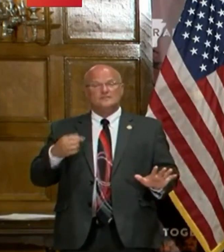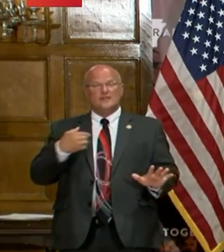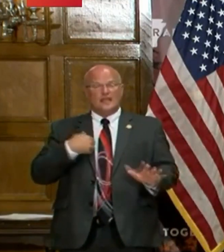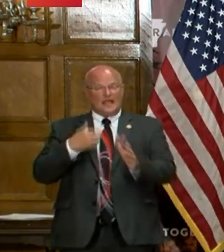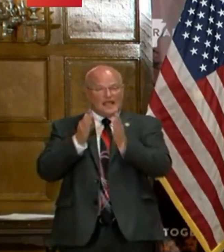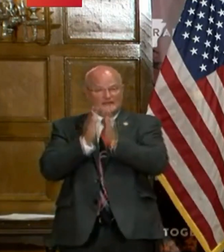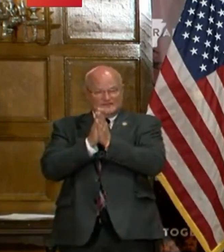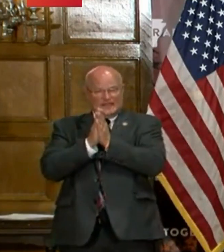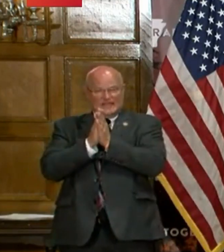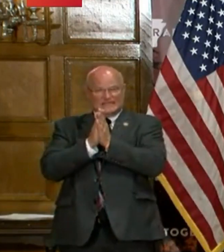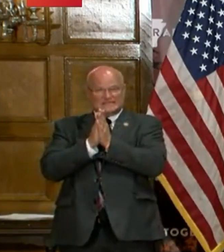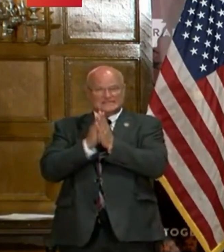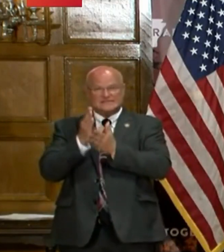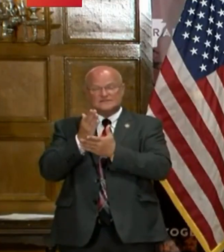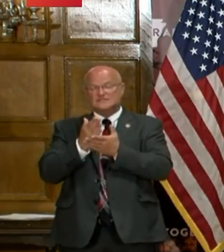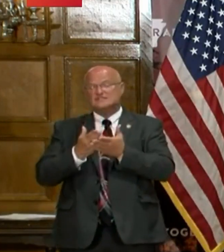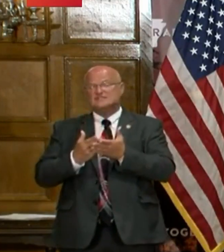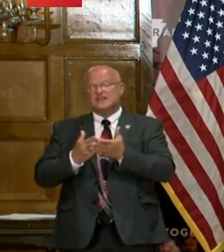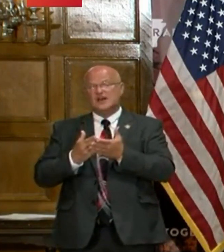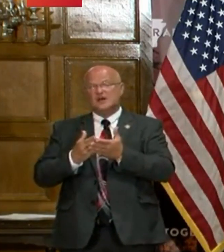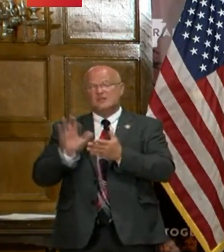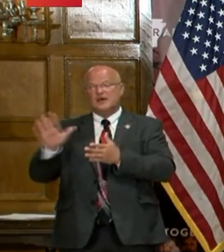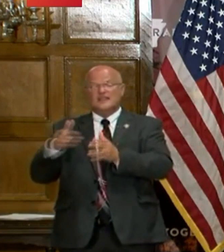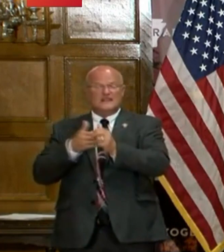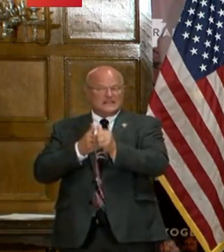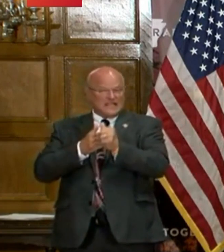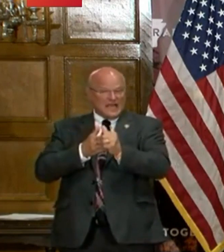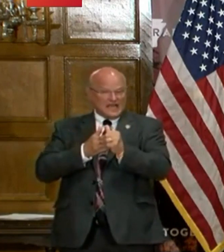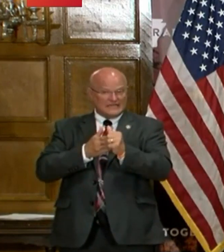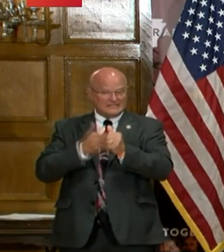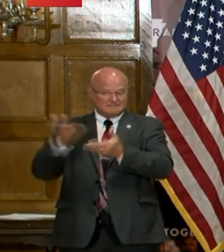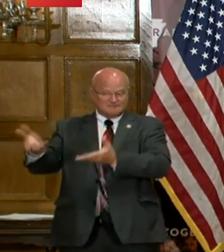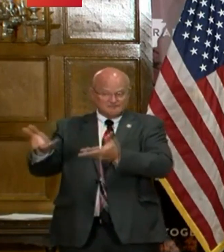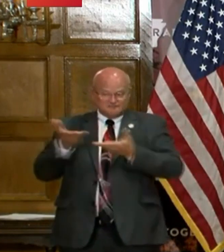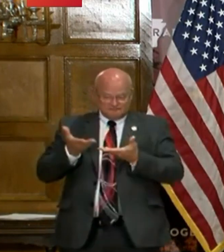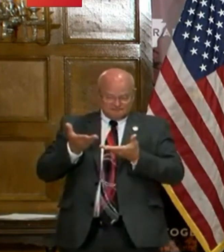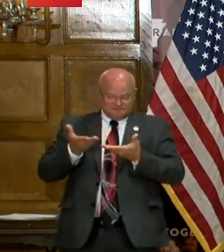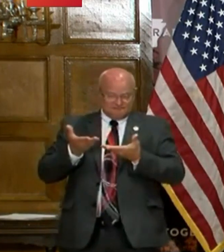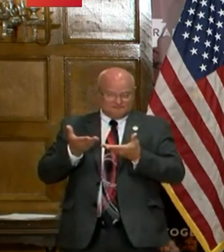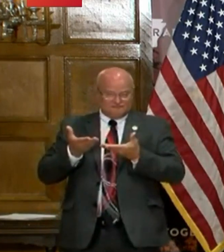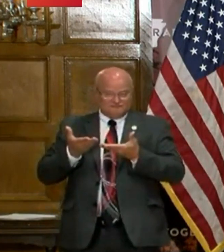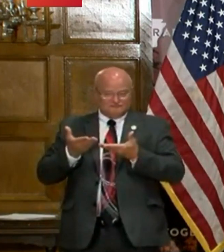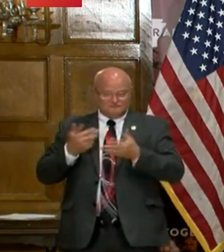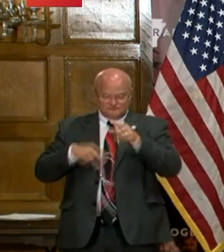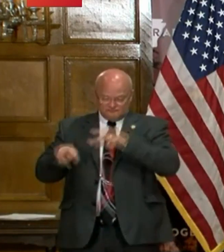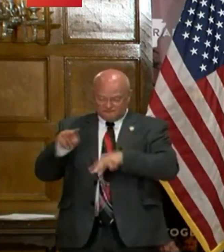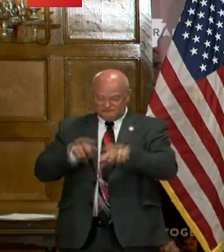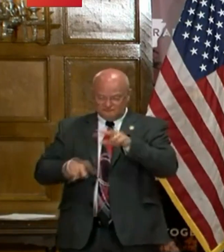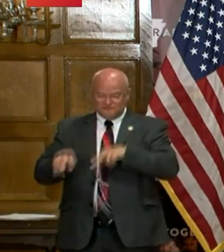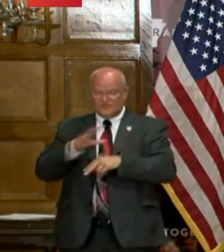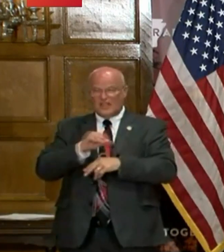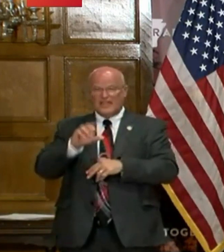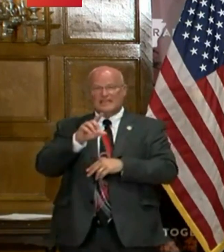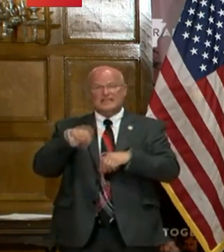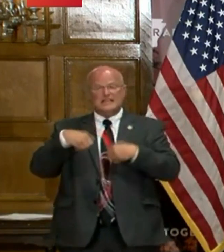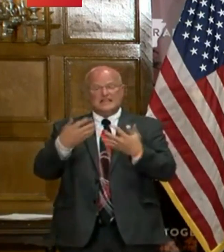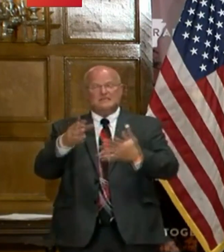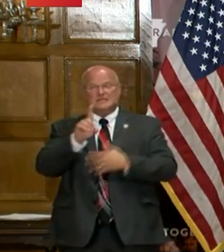I've asked for some their guidance and suggestions to me and to Dr.